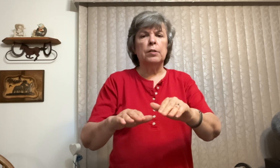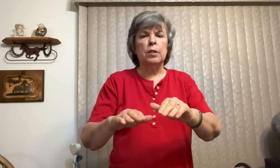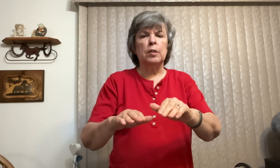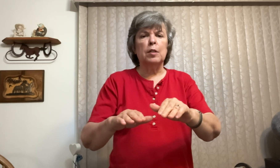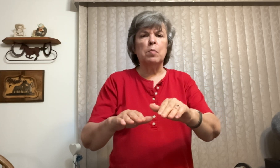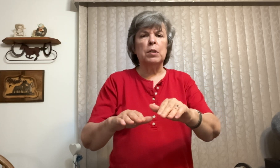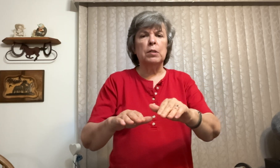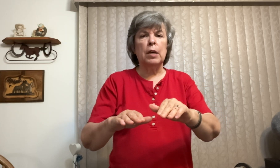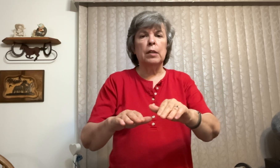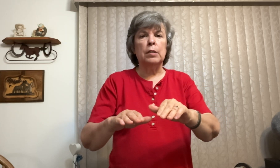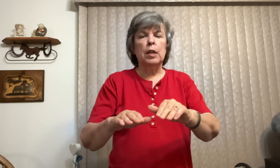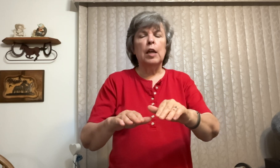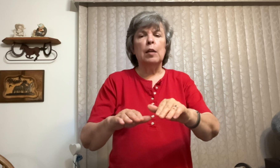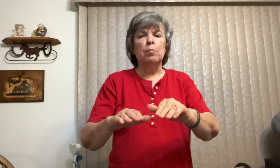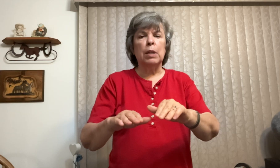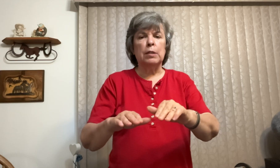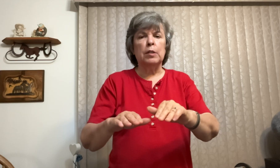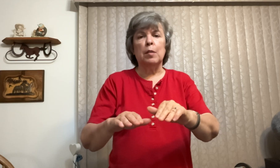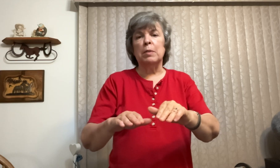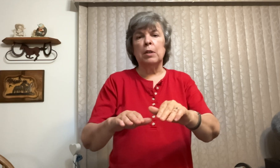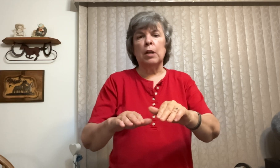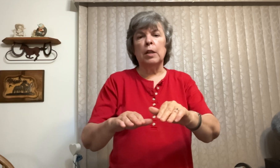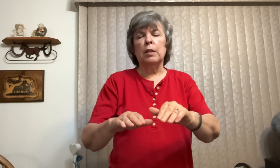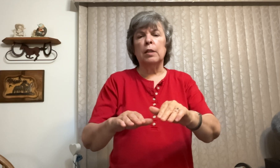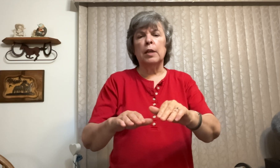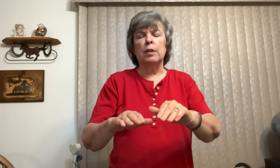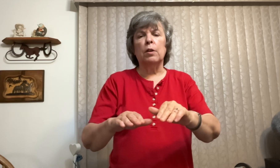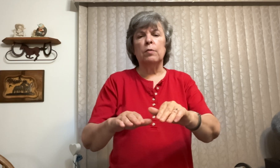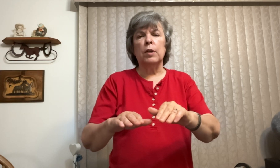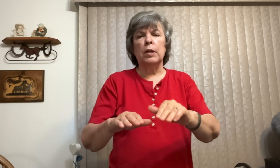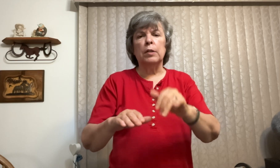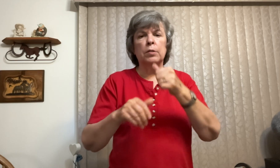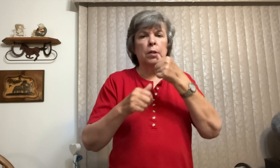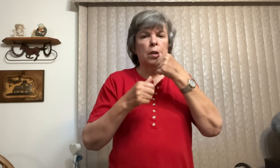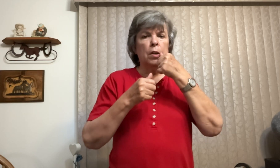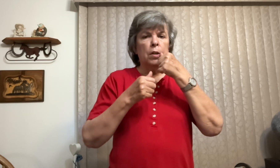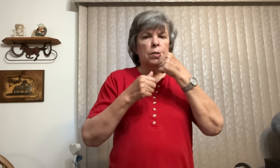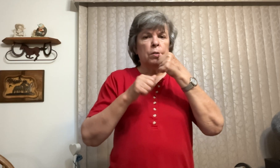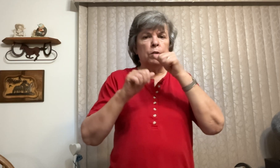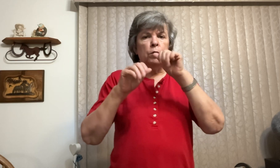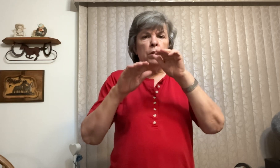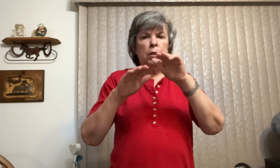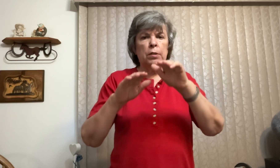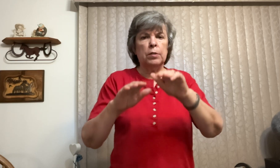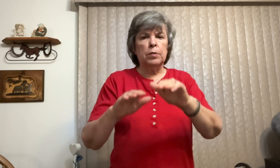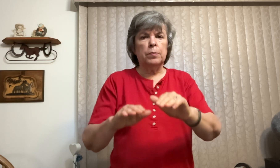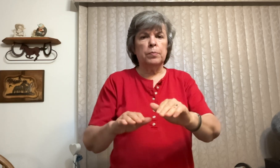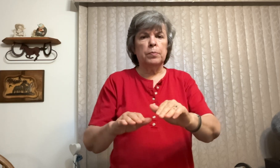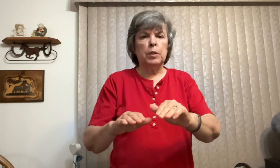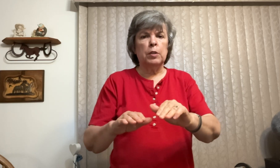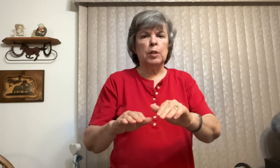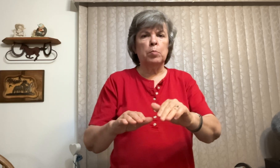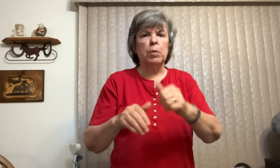on someone's head and blessing them. It's kind of like the laying on of hands. So you do this. So that's